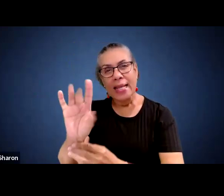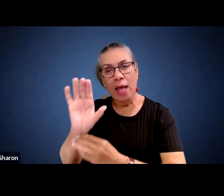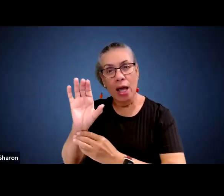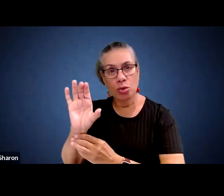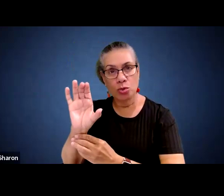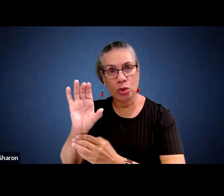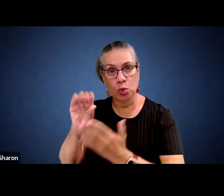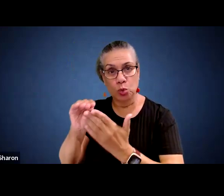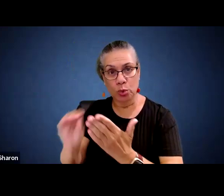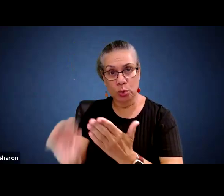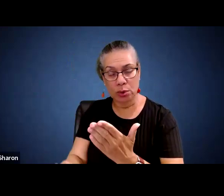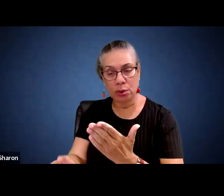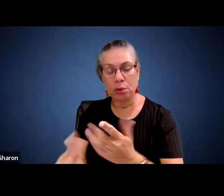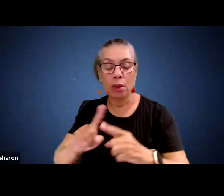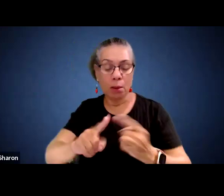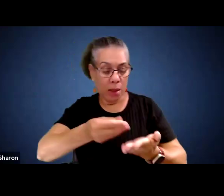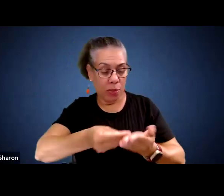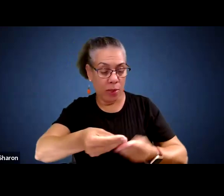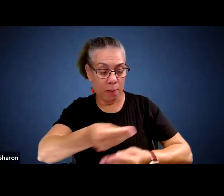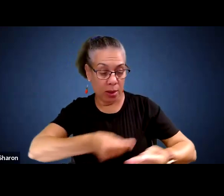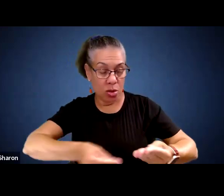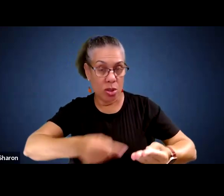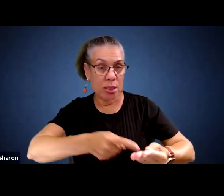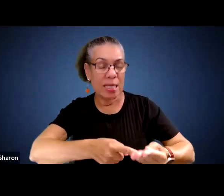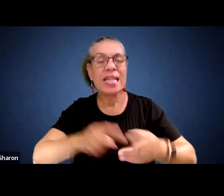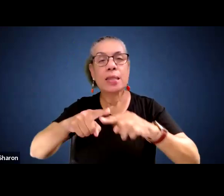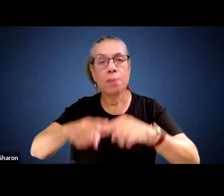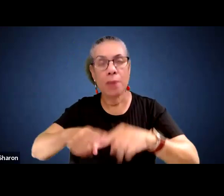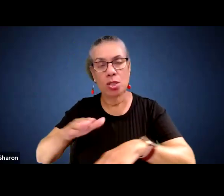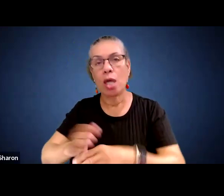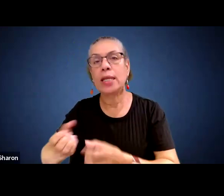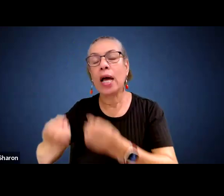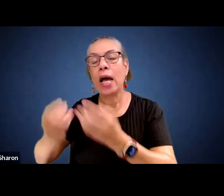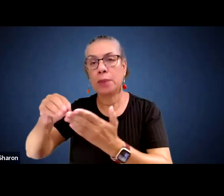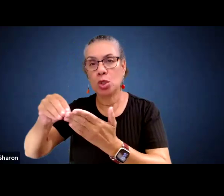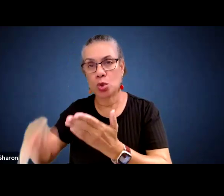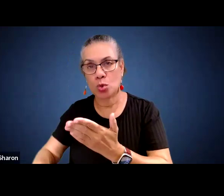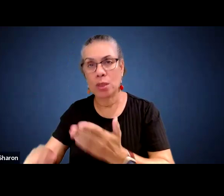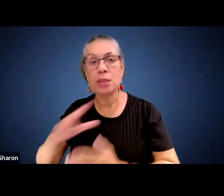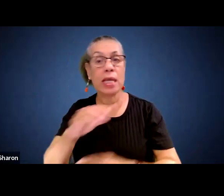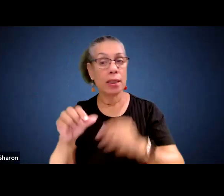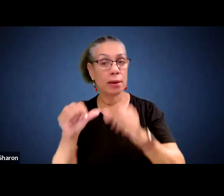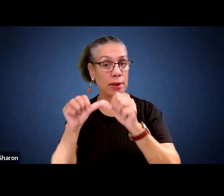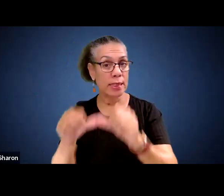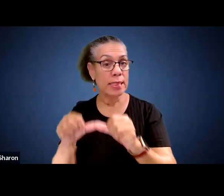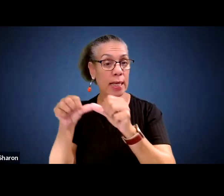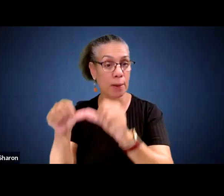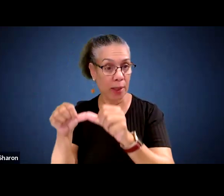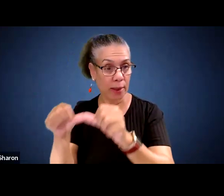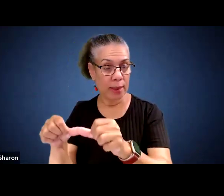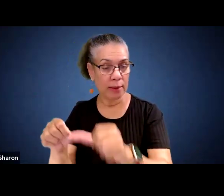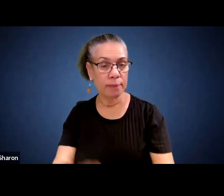What drives the budget is the number of students and sustainability. And